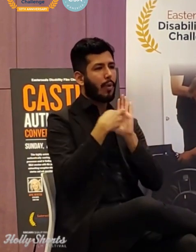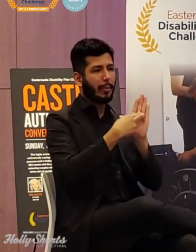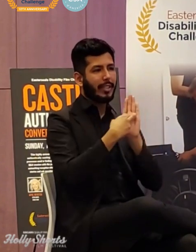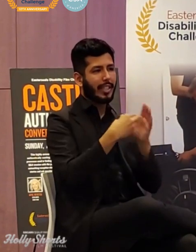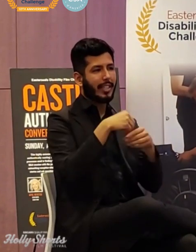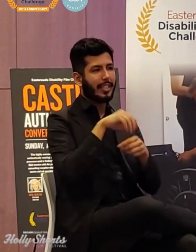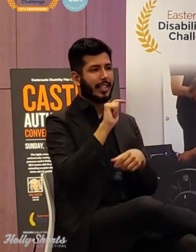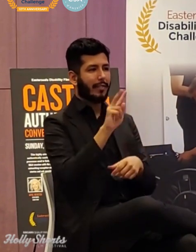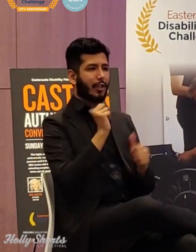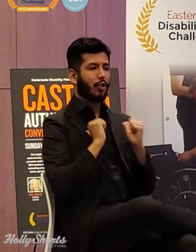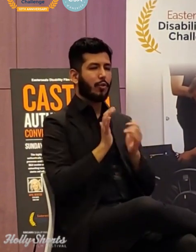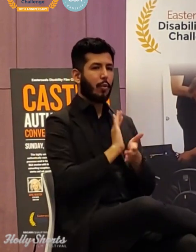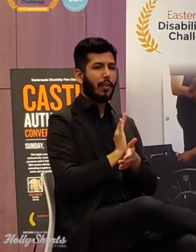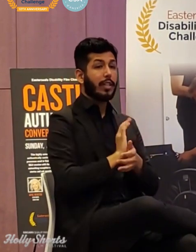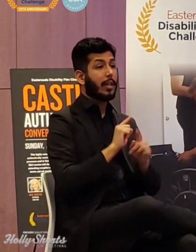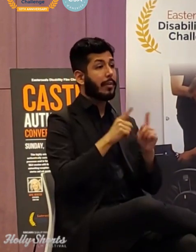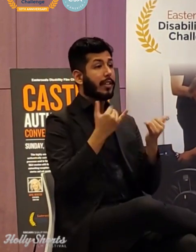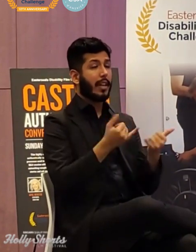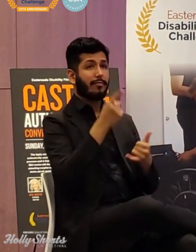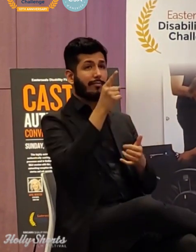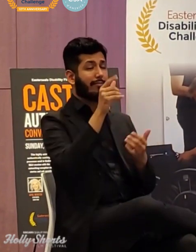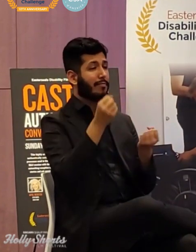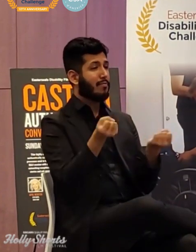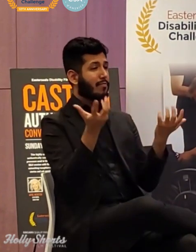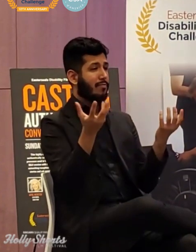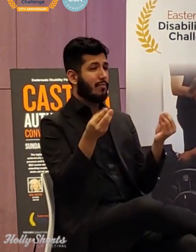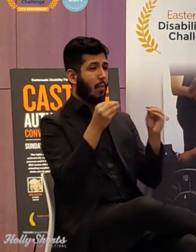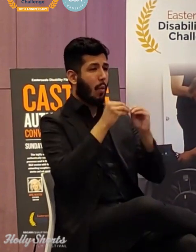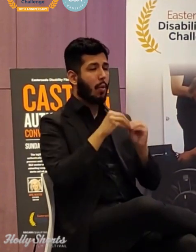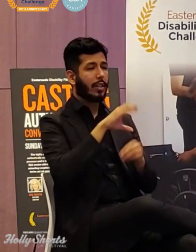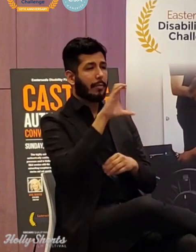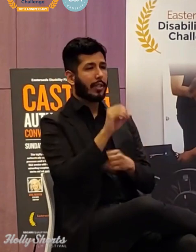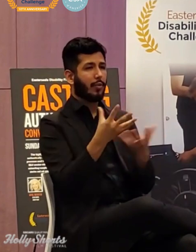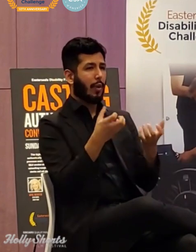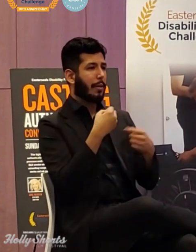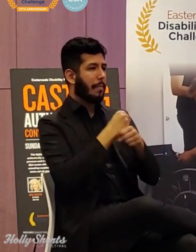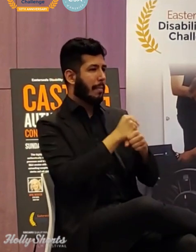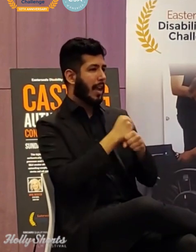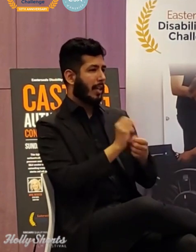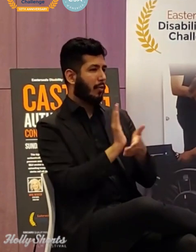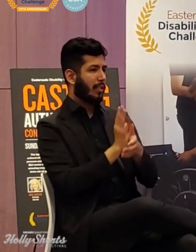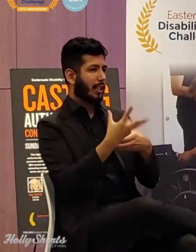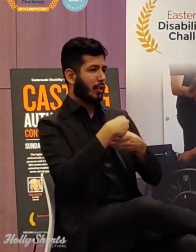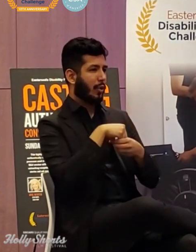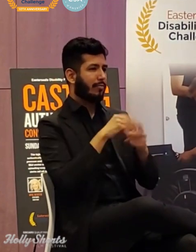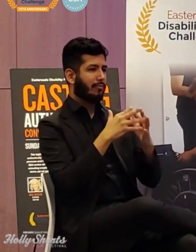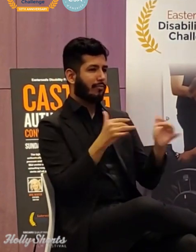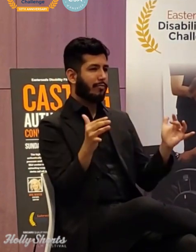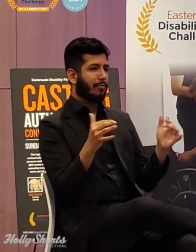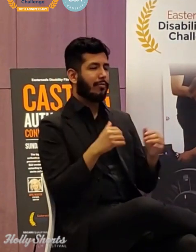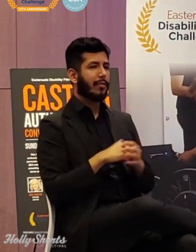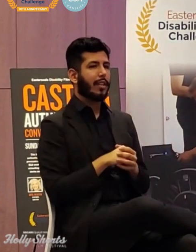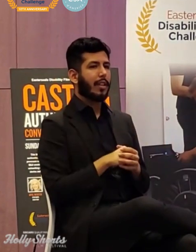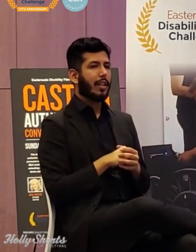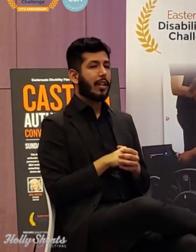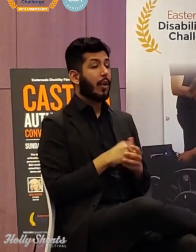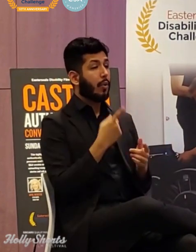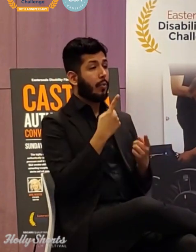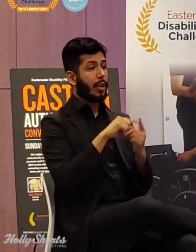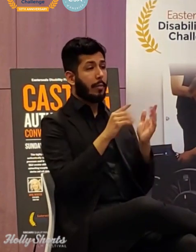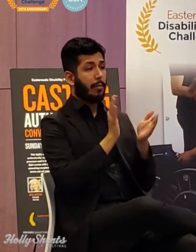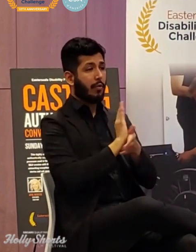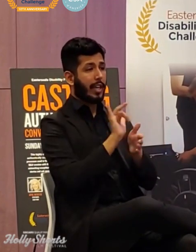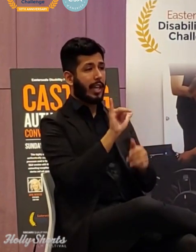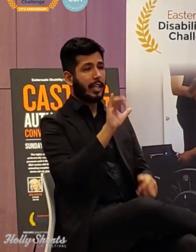everybody wants to make them. So I think there's a lot of change moving forward. It's not all happening on the same timeline. But I think when a film like Coda, for